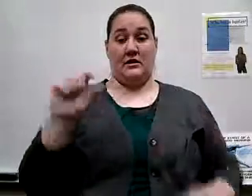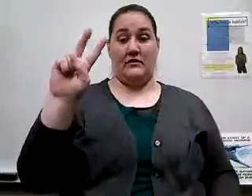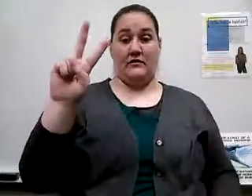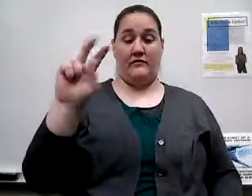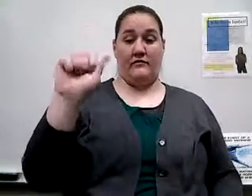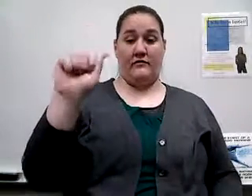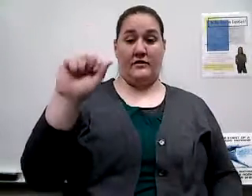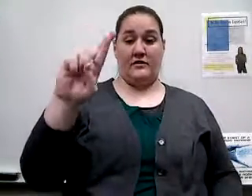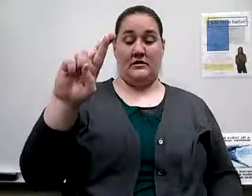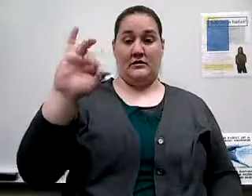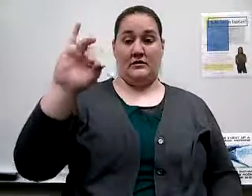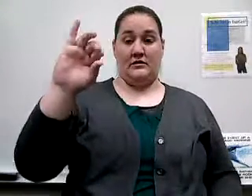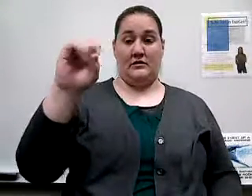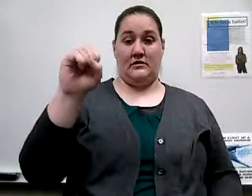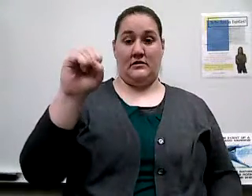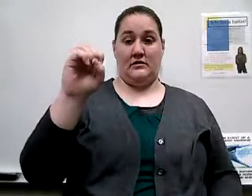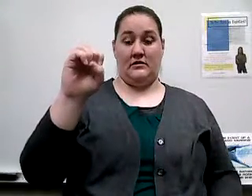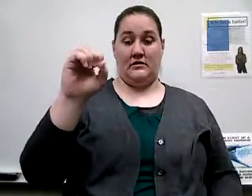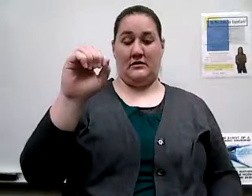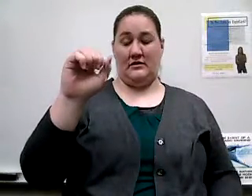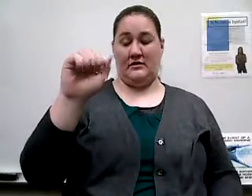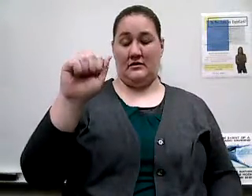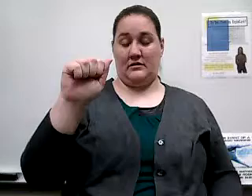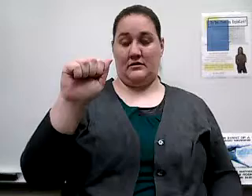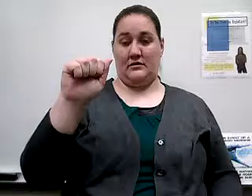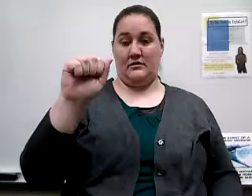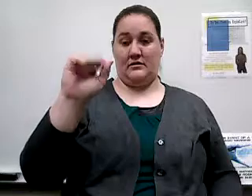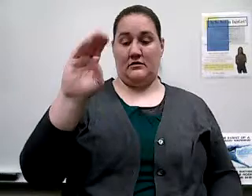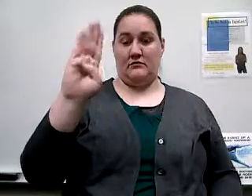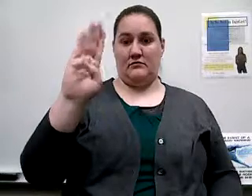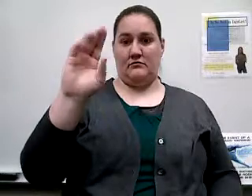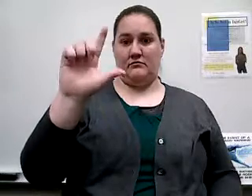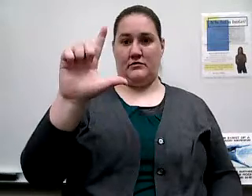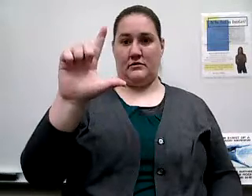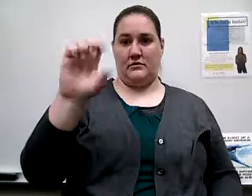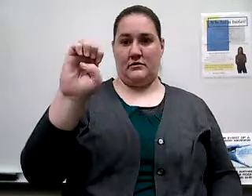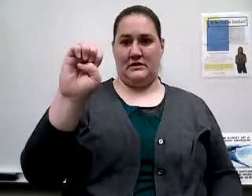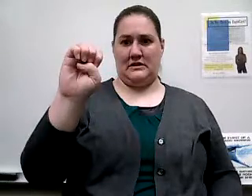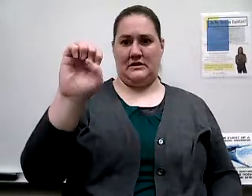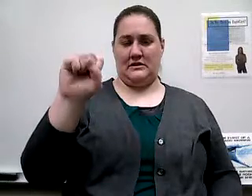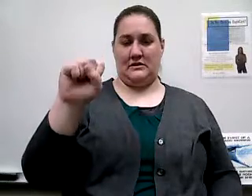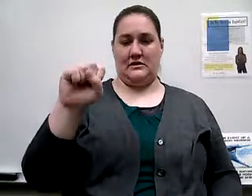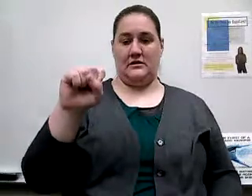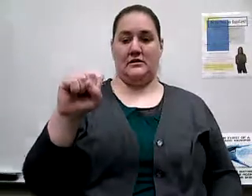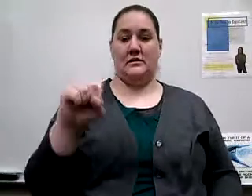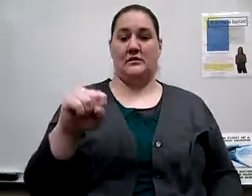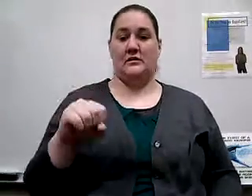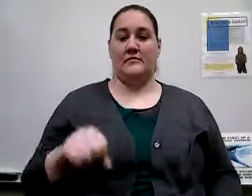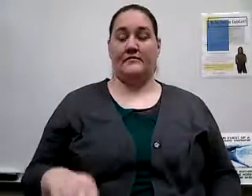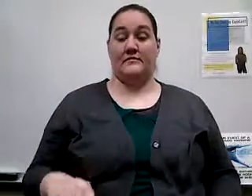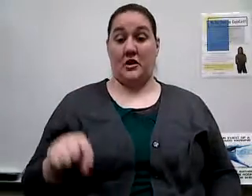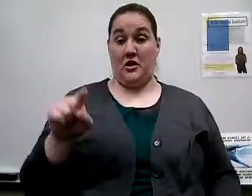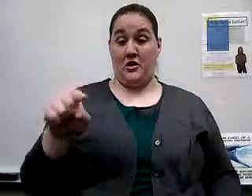about a few of those too. Is everybody at this? Okay. Other term, the two major ones, we're